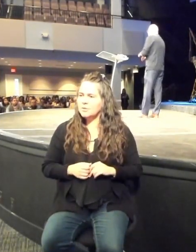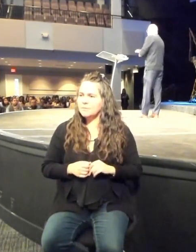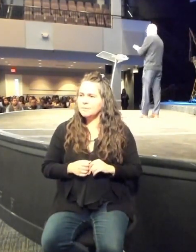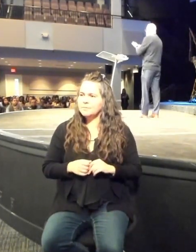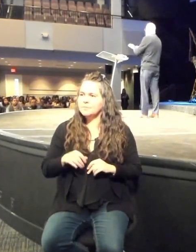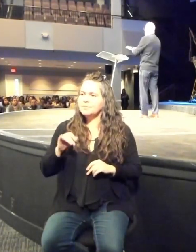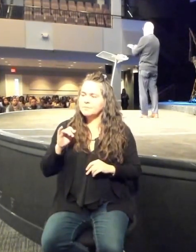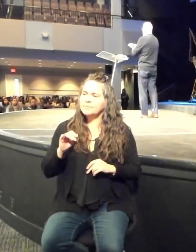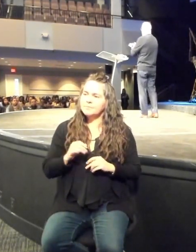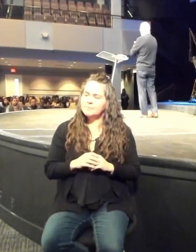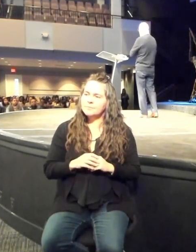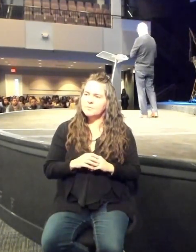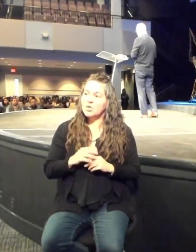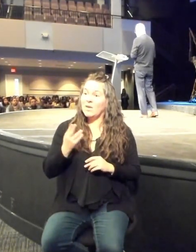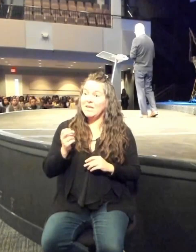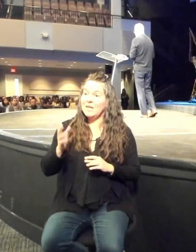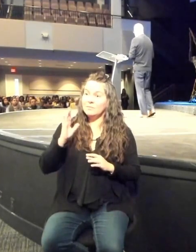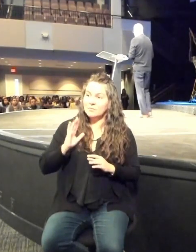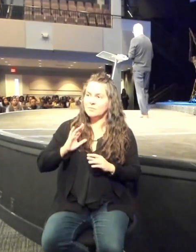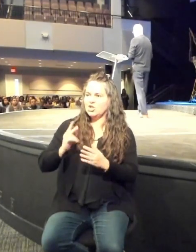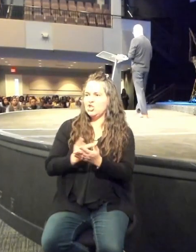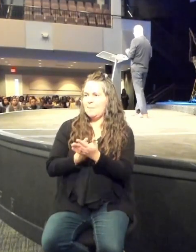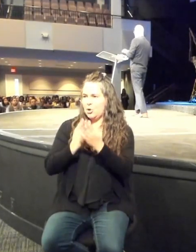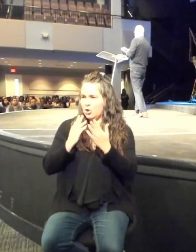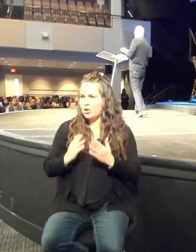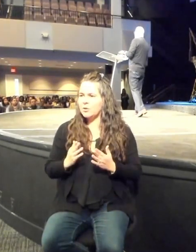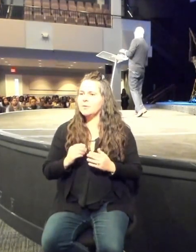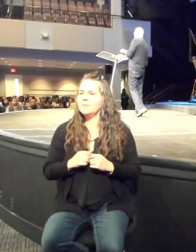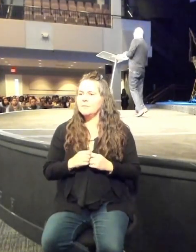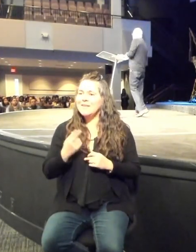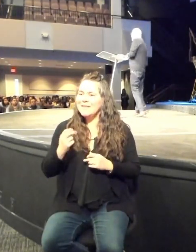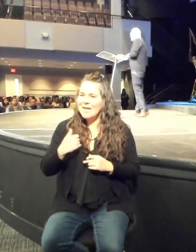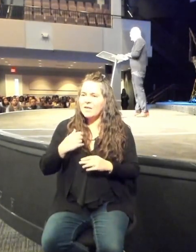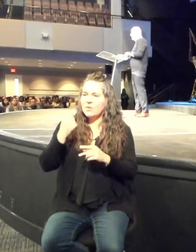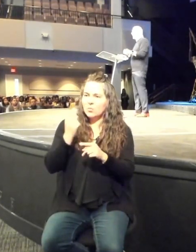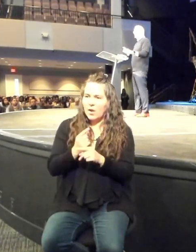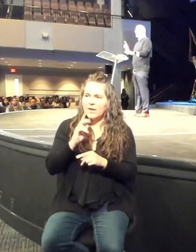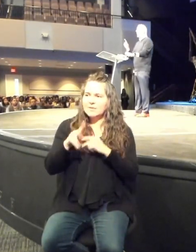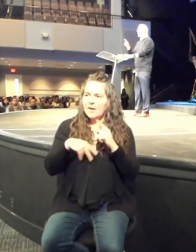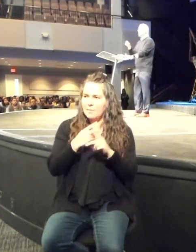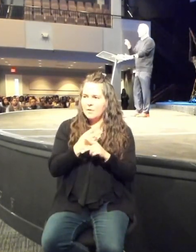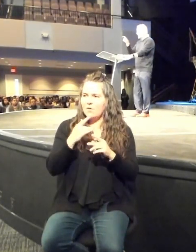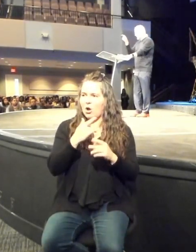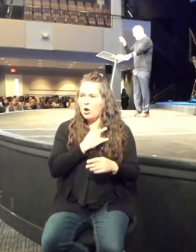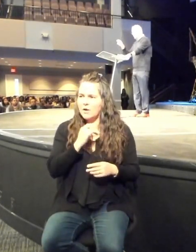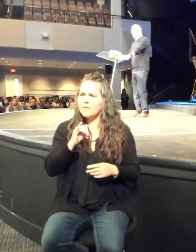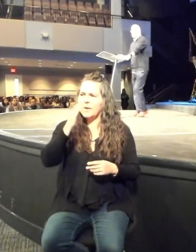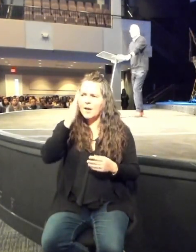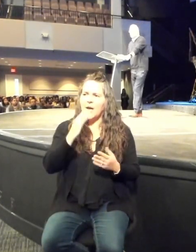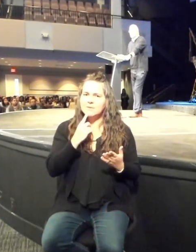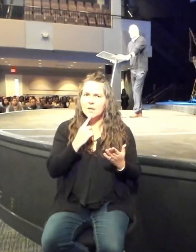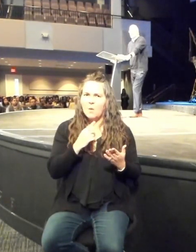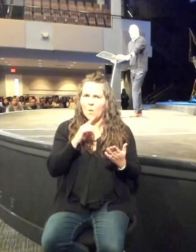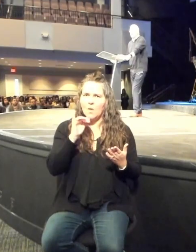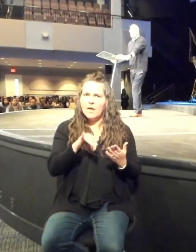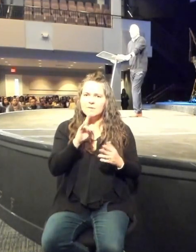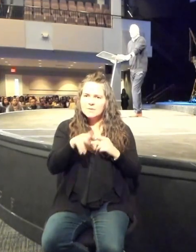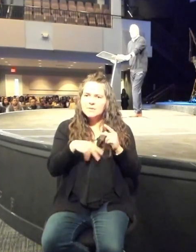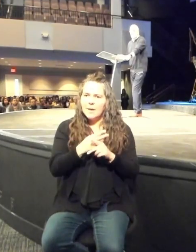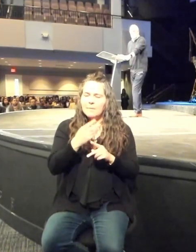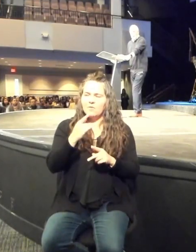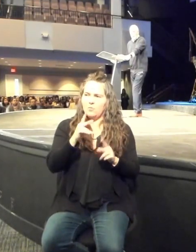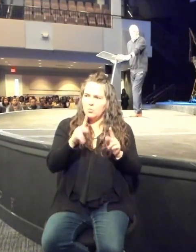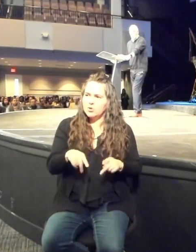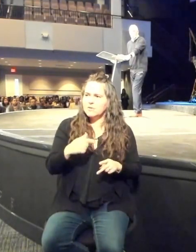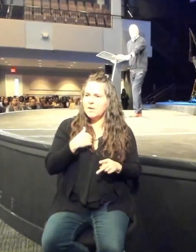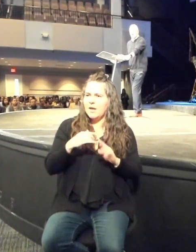his name was David, a shepherd boy. He had the right kind of heart. The heart that God said, "That's the kind of person that I choose.